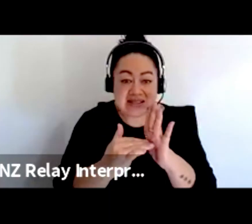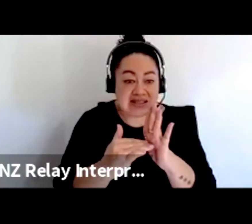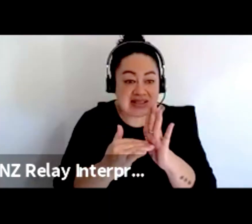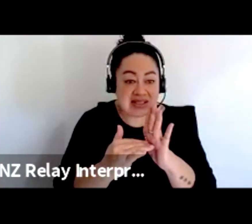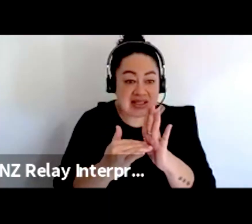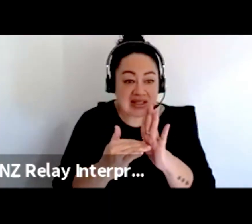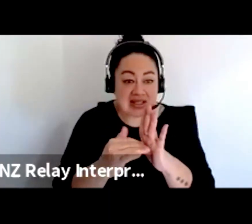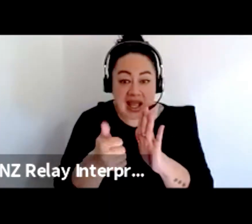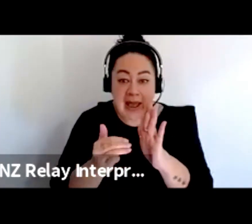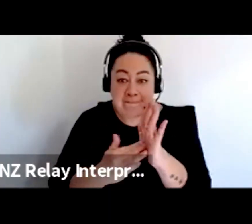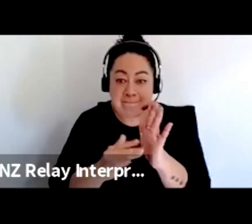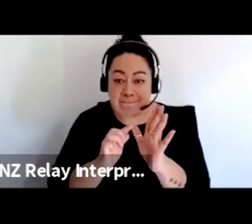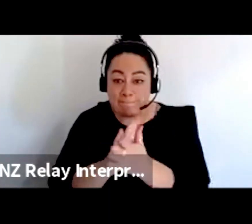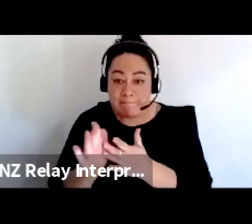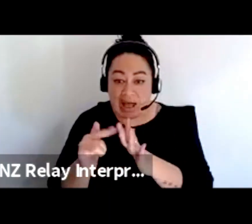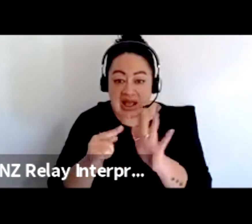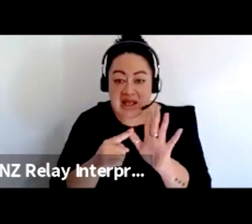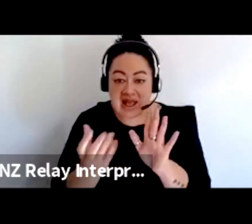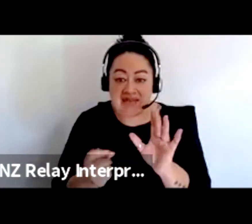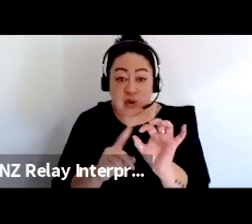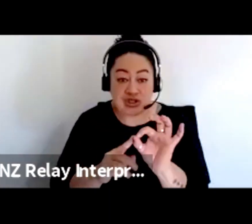you've got a question, Les.